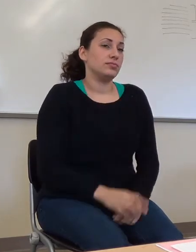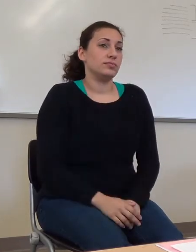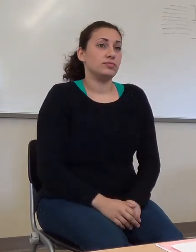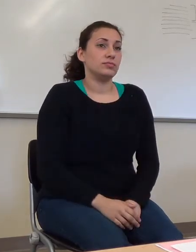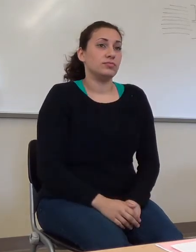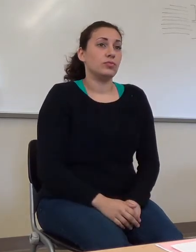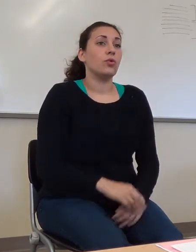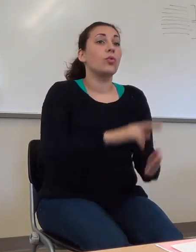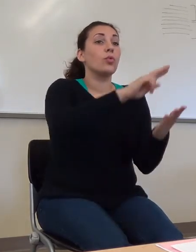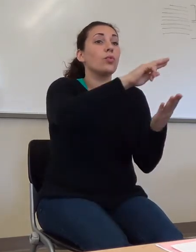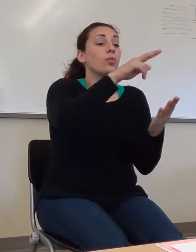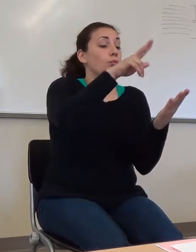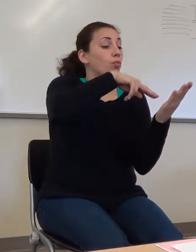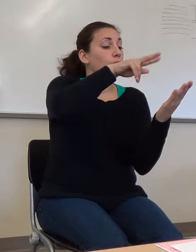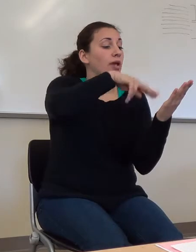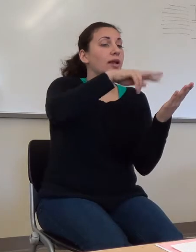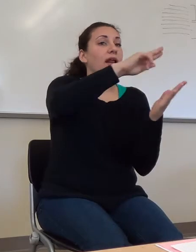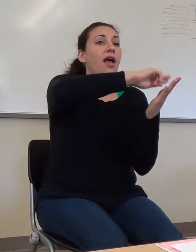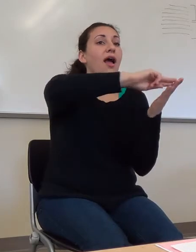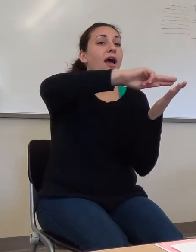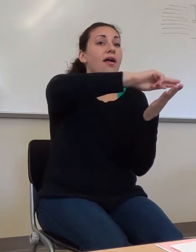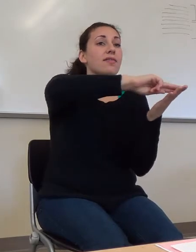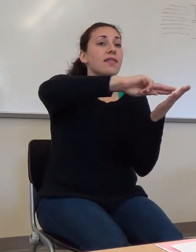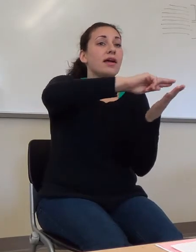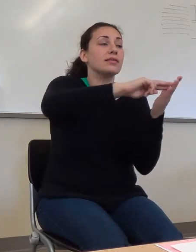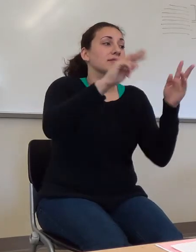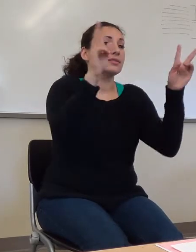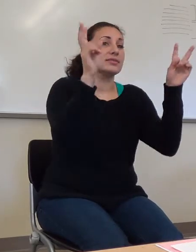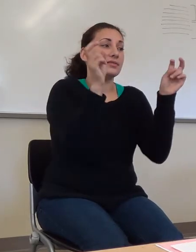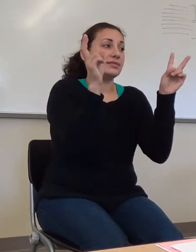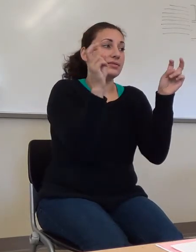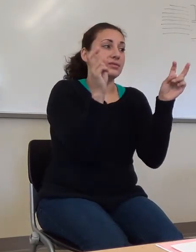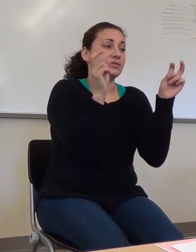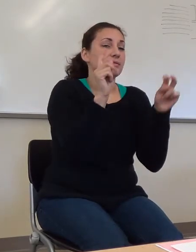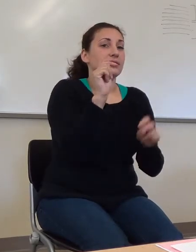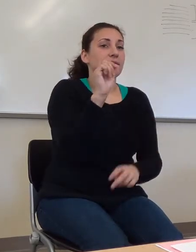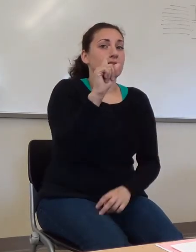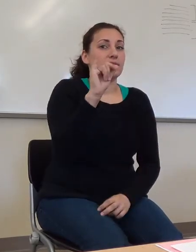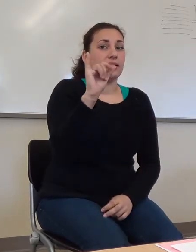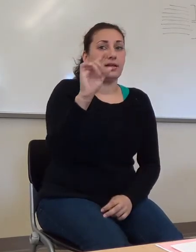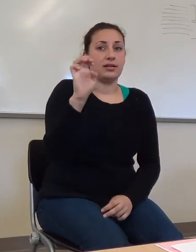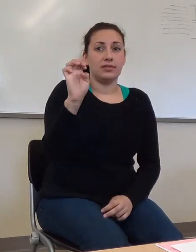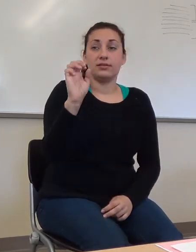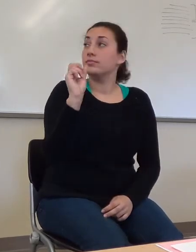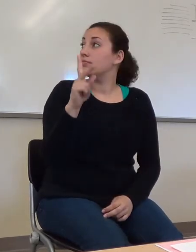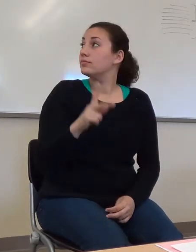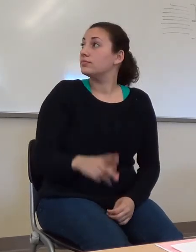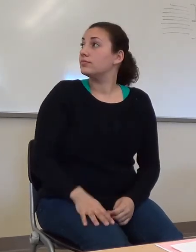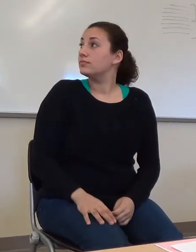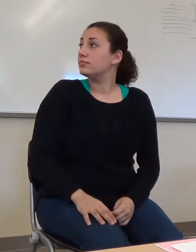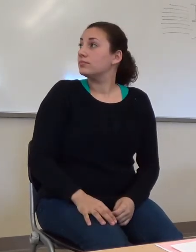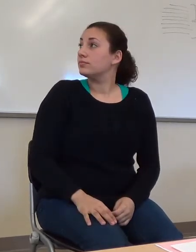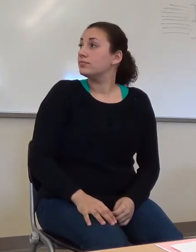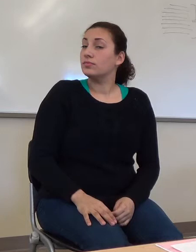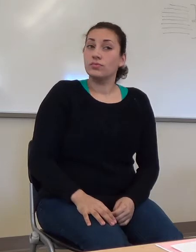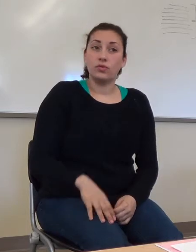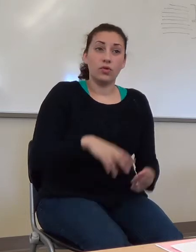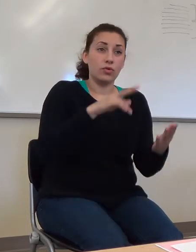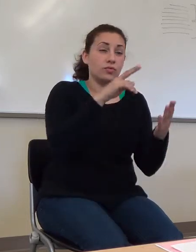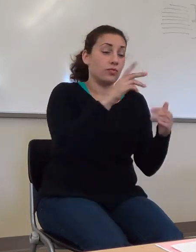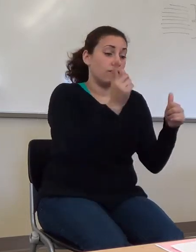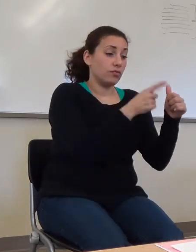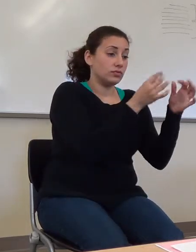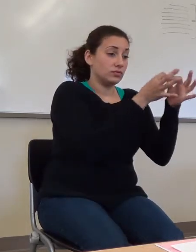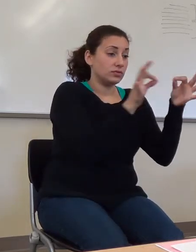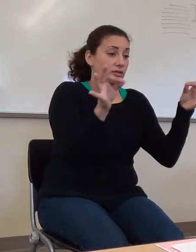title. Now here's something I haven't been having you do because it's kind of happened automatically. Read the first